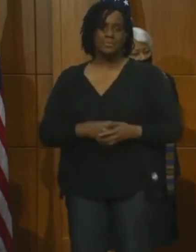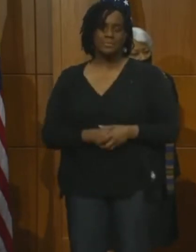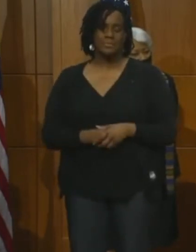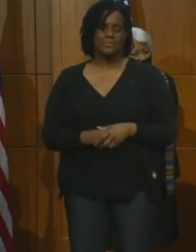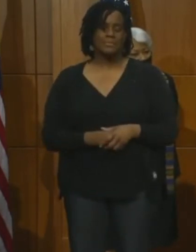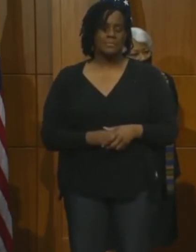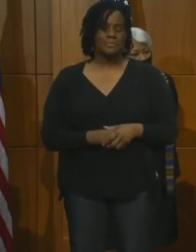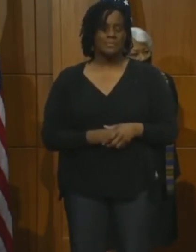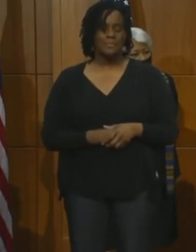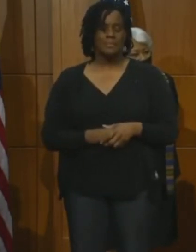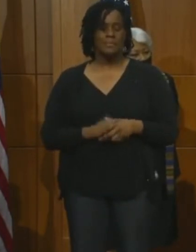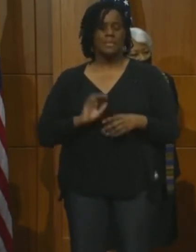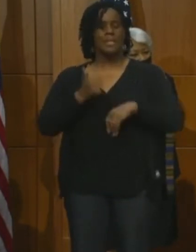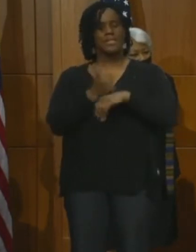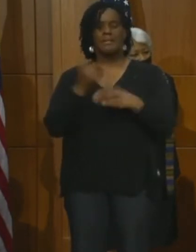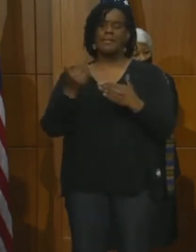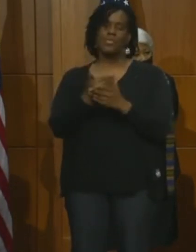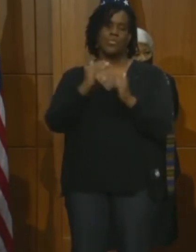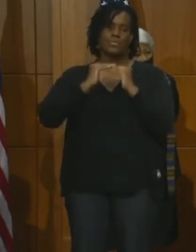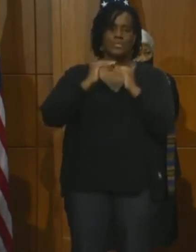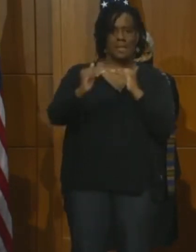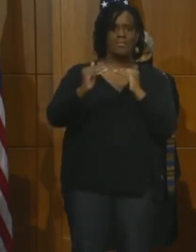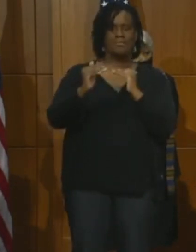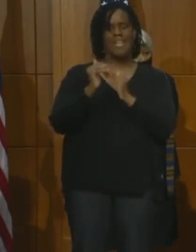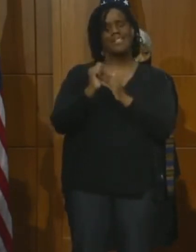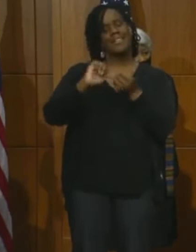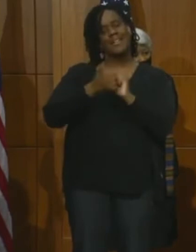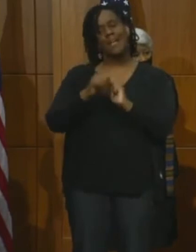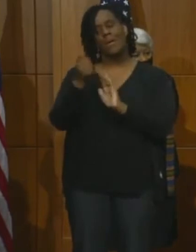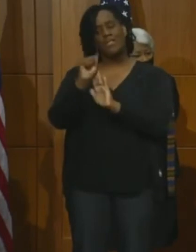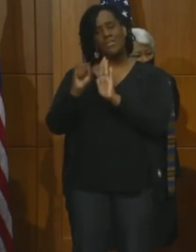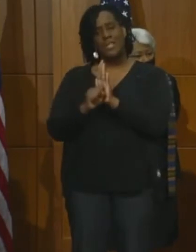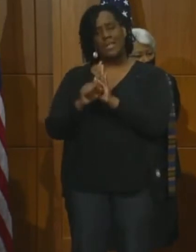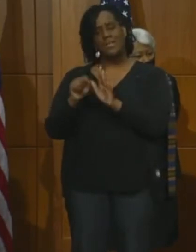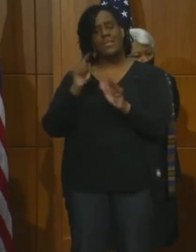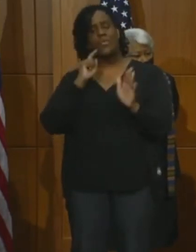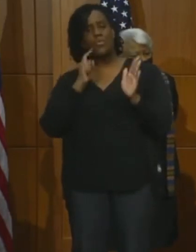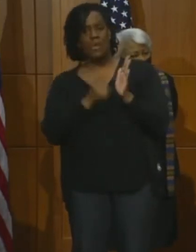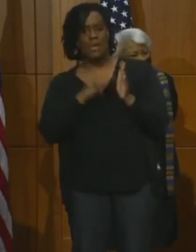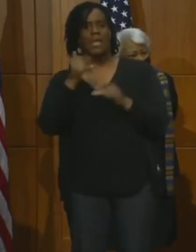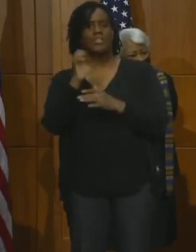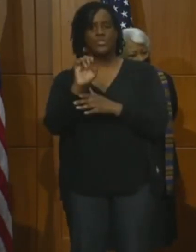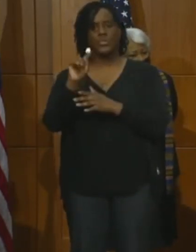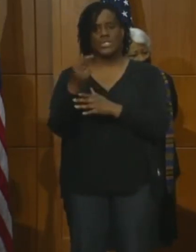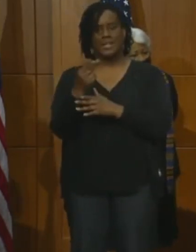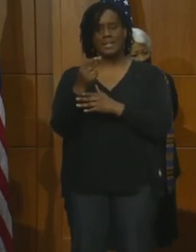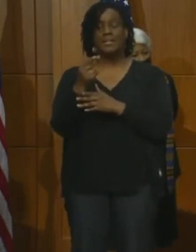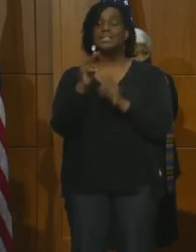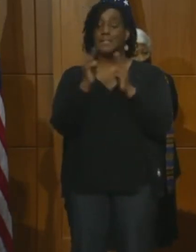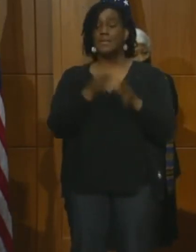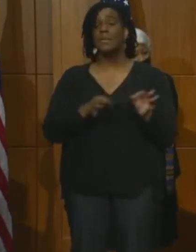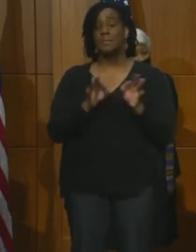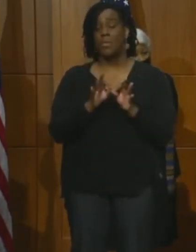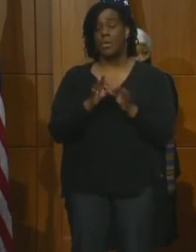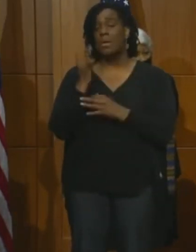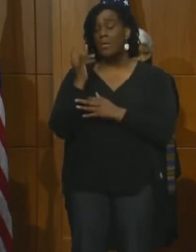Setting a new standard and leading how states observe Juneteenth is important because it implies there